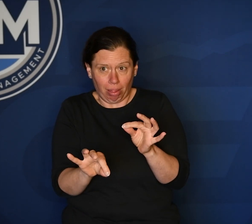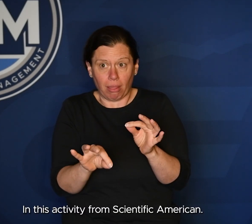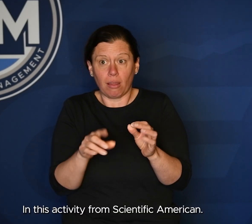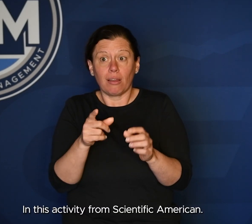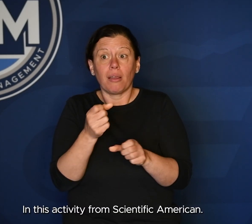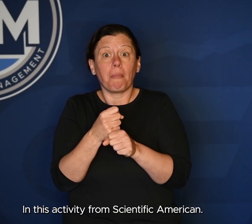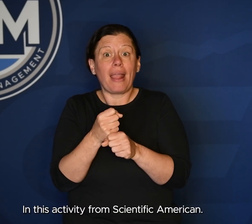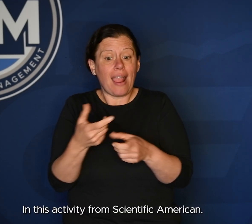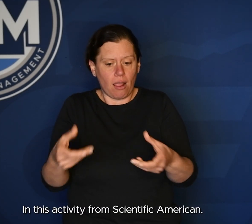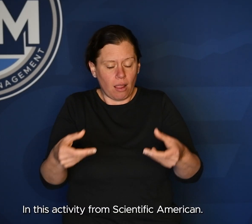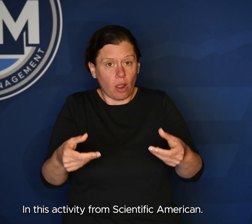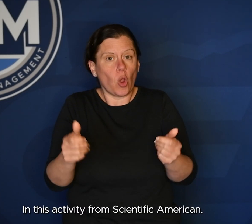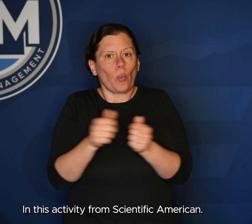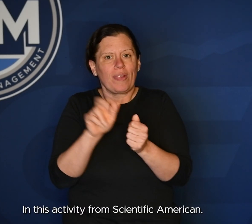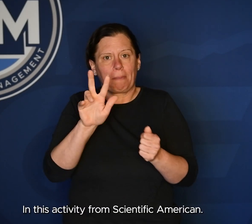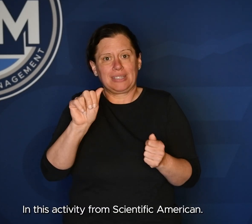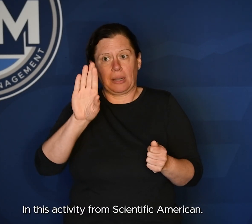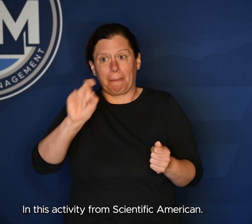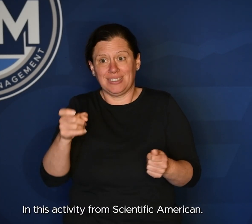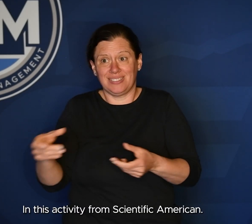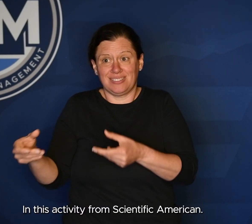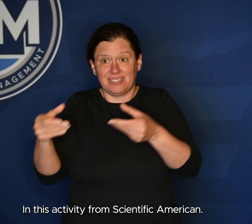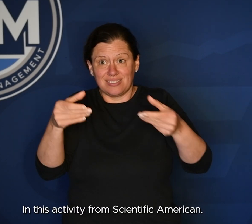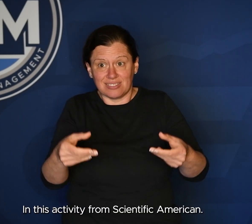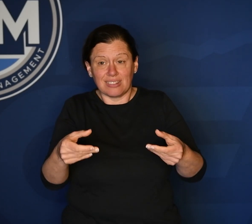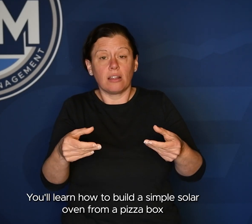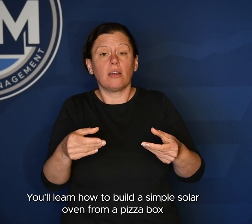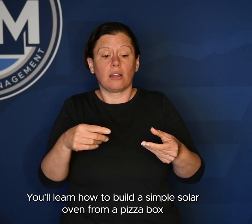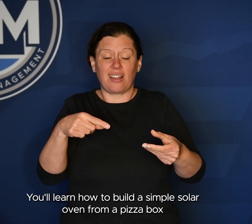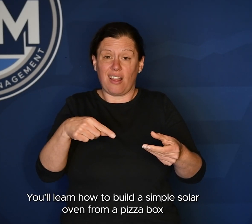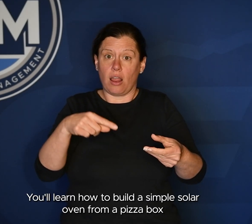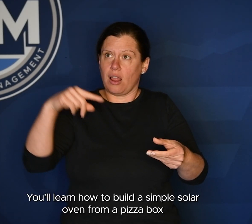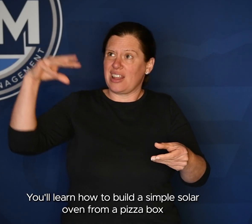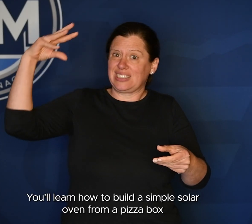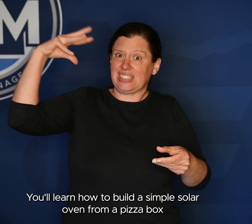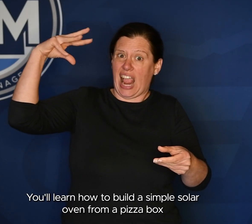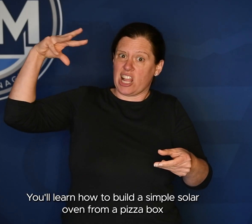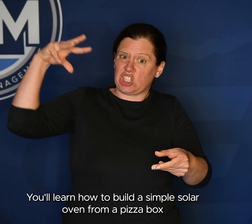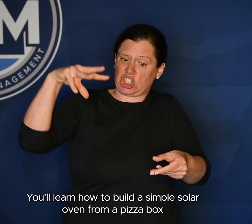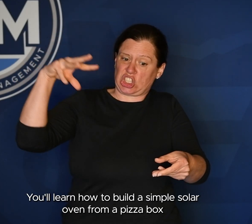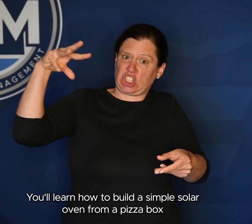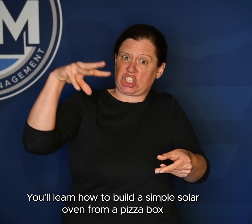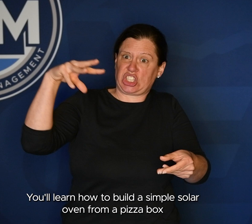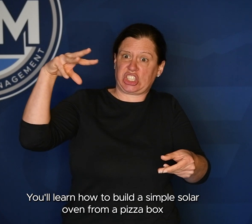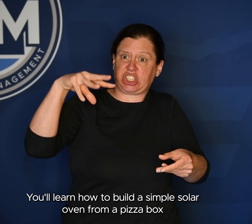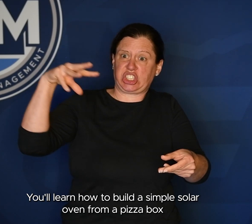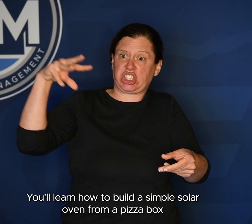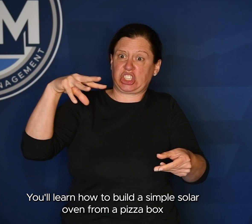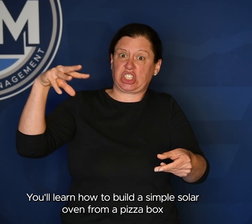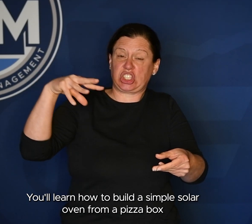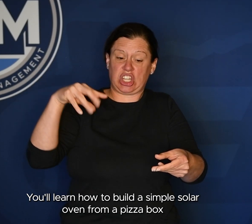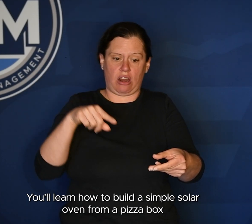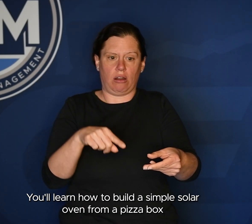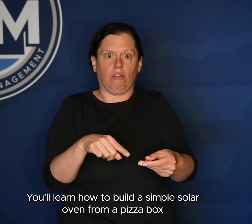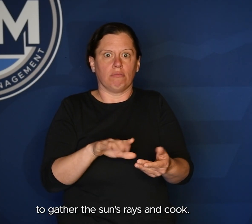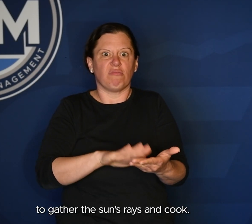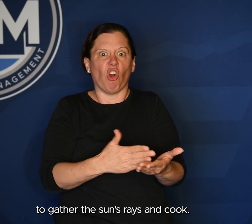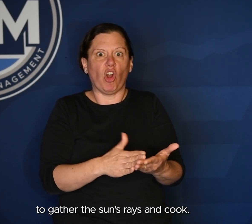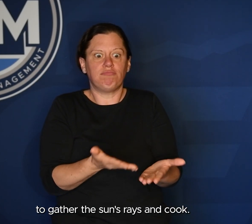In this activity from Scientific American, you'll learn how to build a simple solar oven from a pizza box to gather the